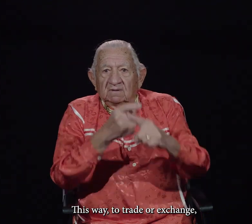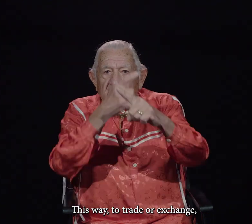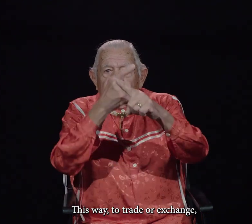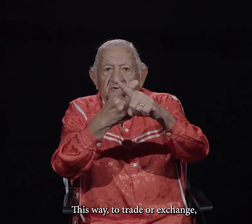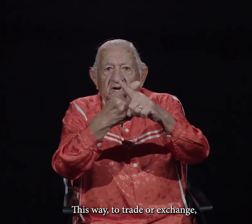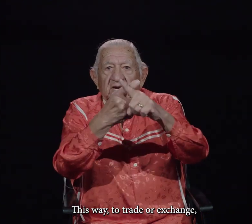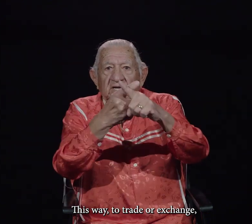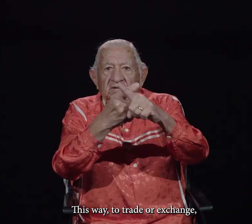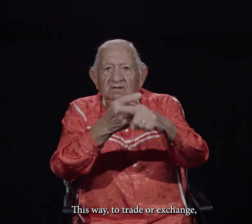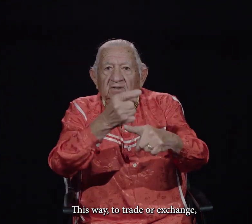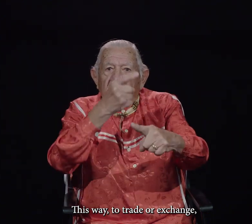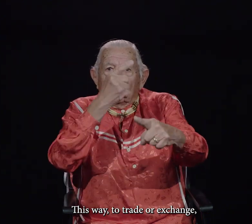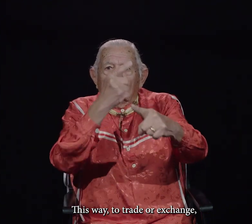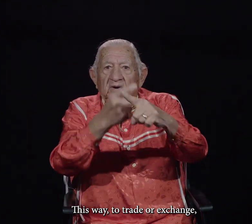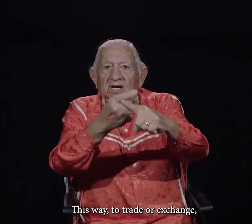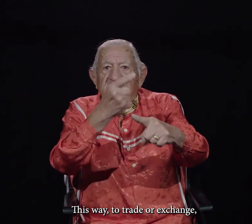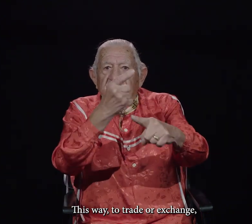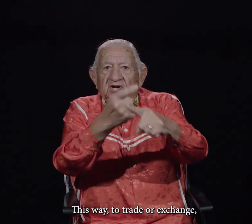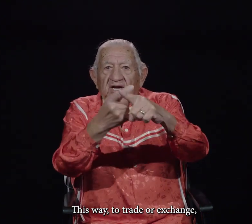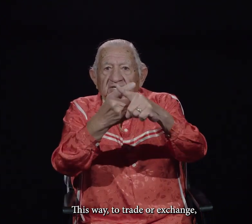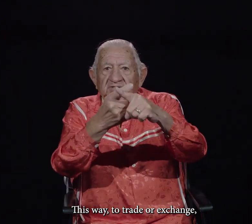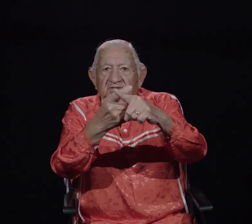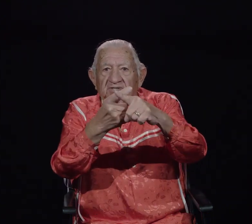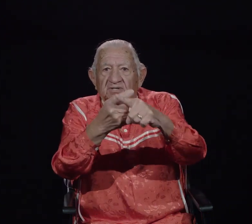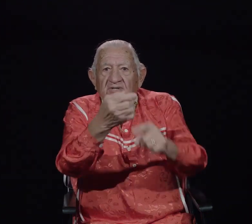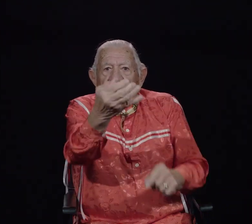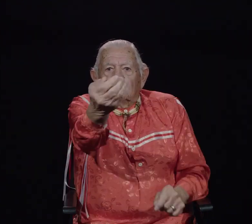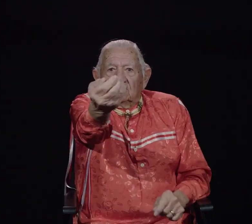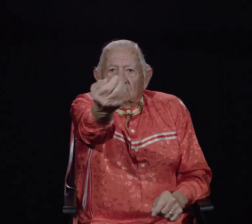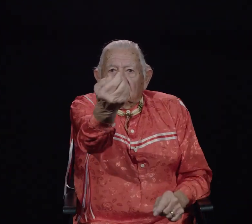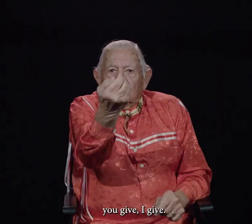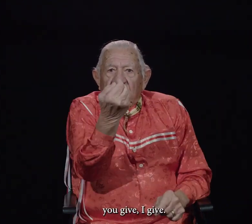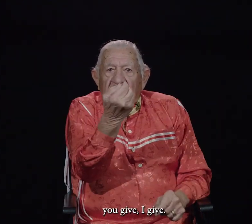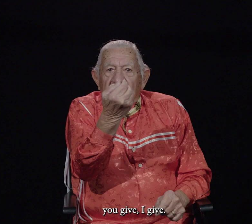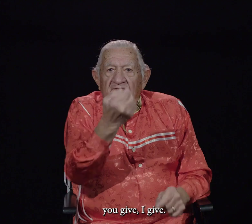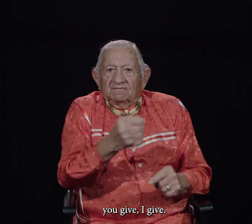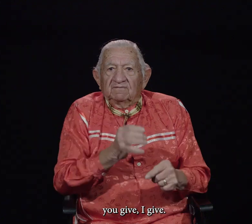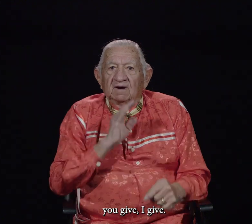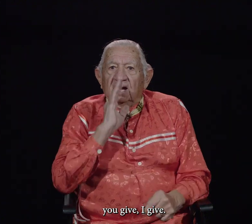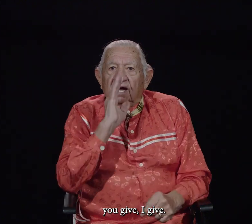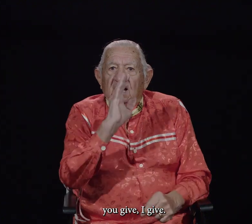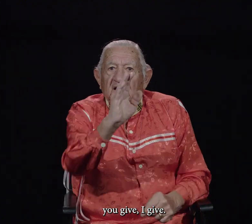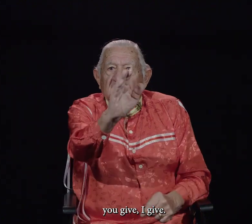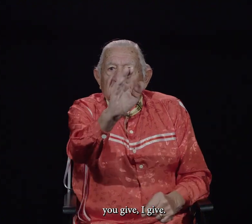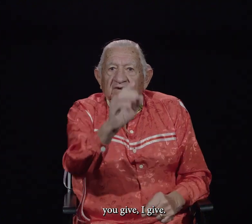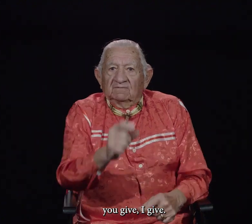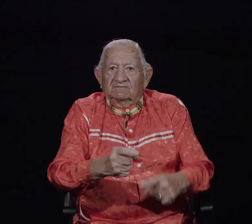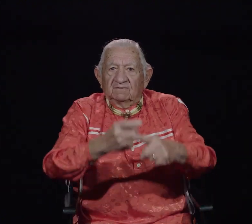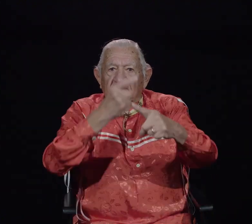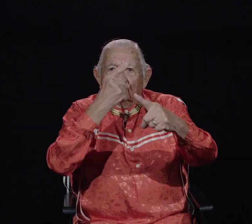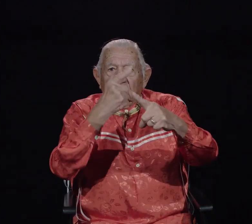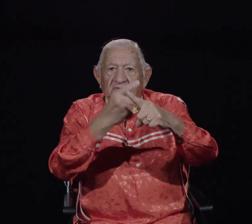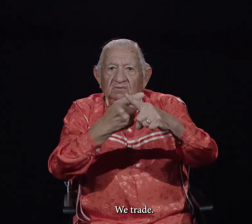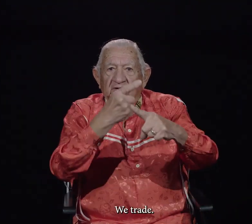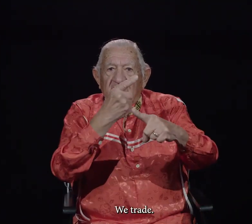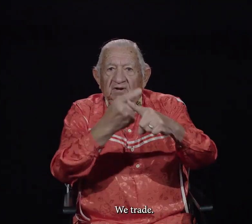To trade or exchange. You give, I give, we